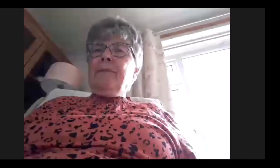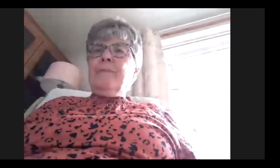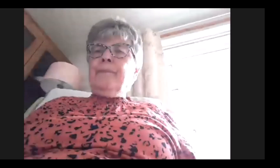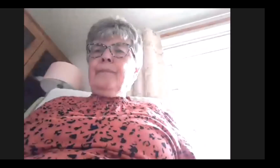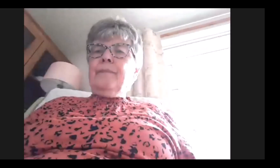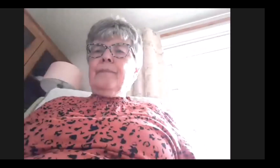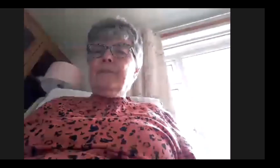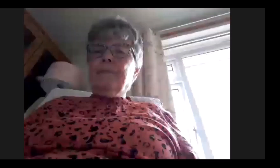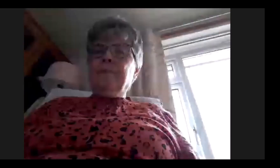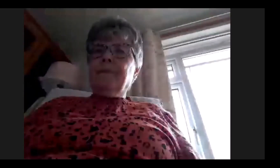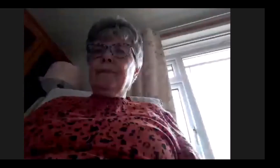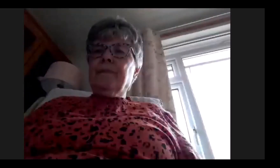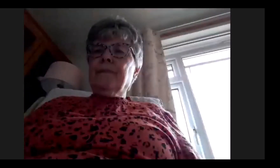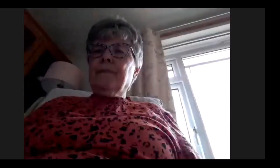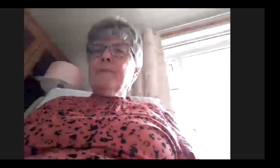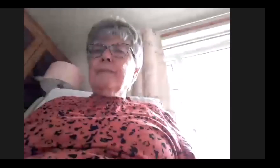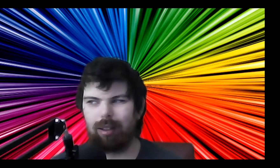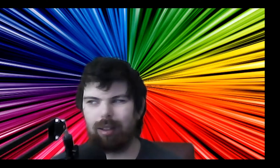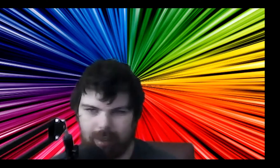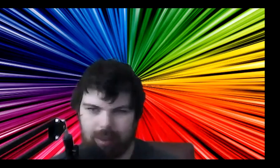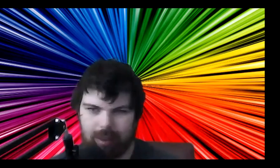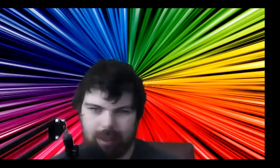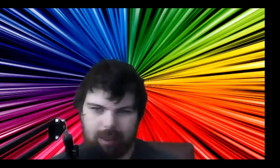Sorry? Are you running out of things to do for today, then? I am.